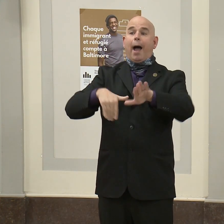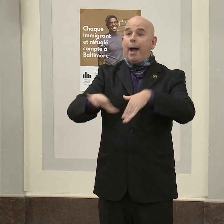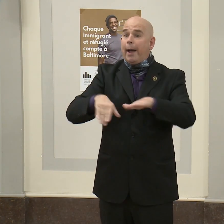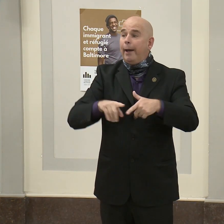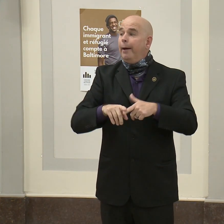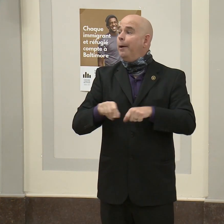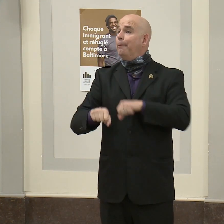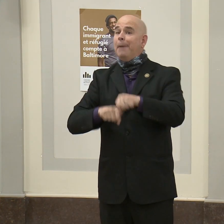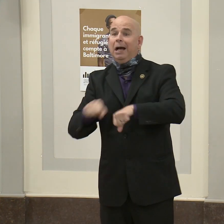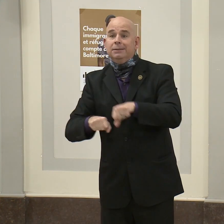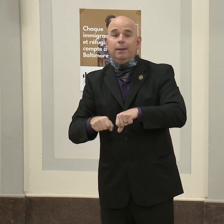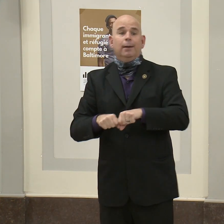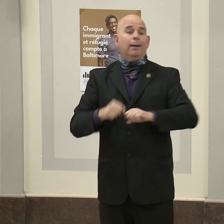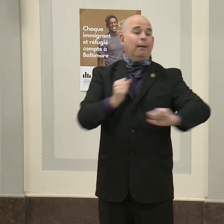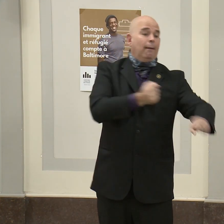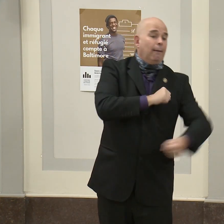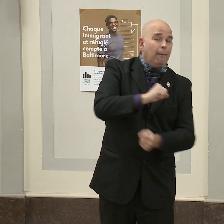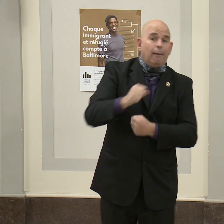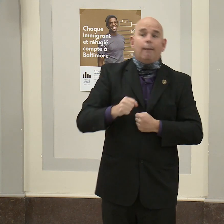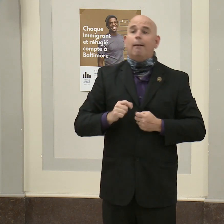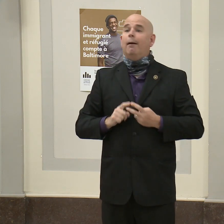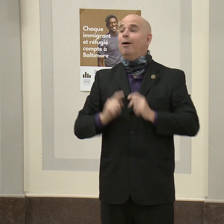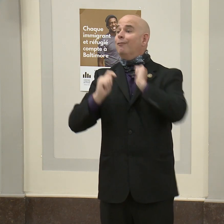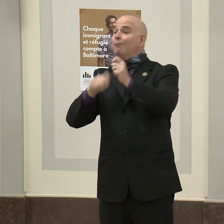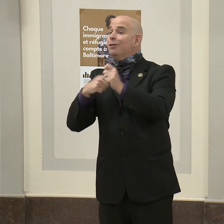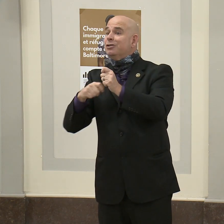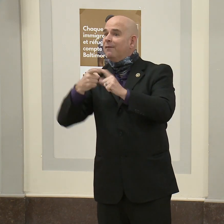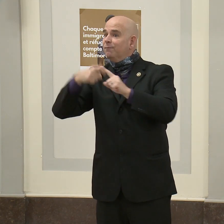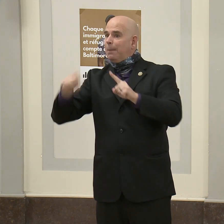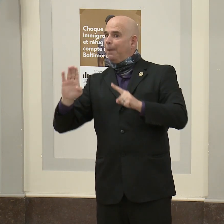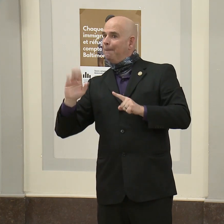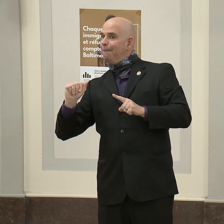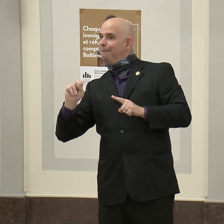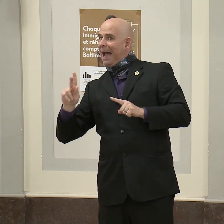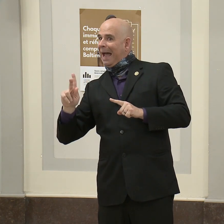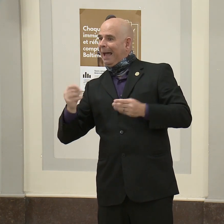kayaking, fishing from the bank, fishing,